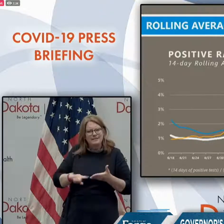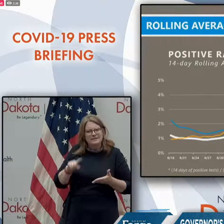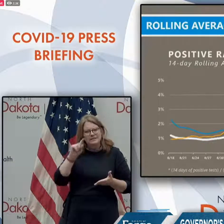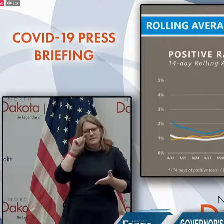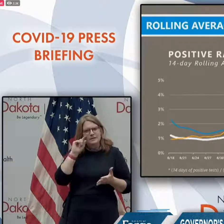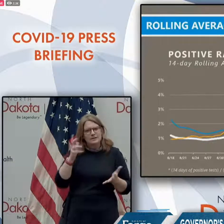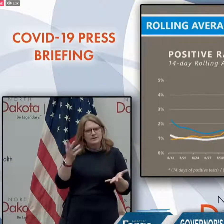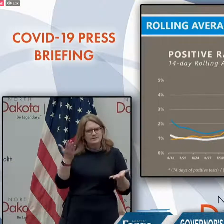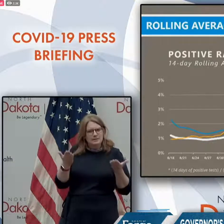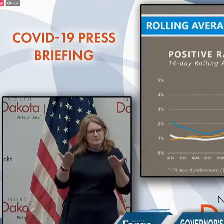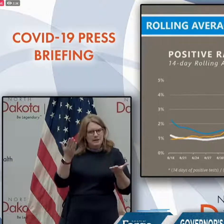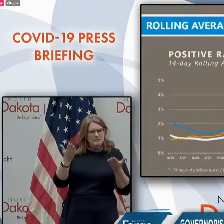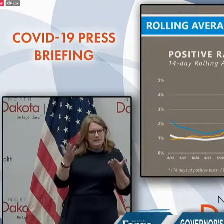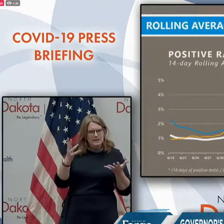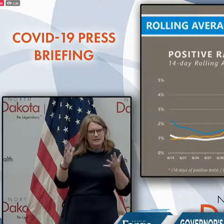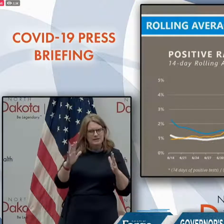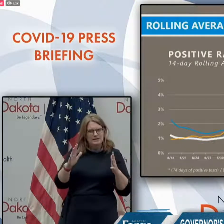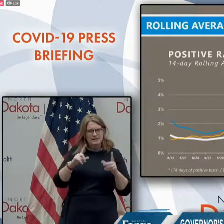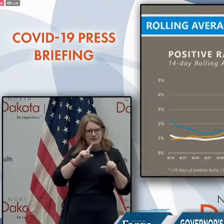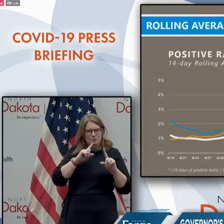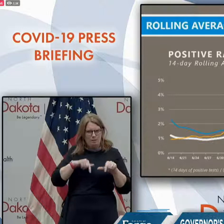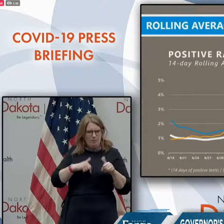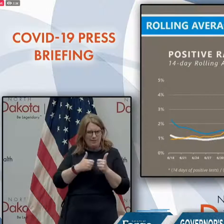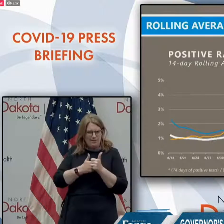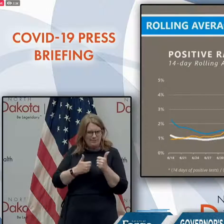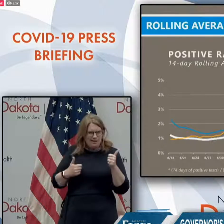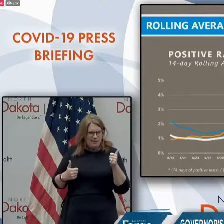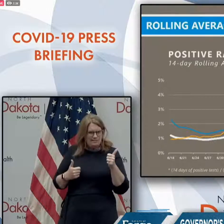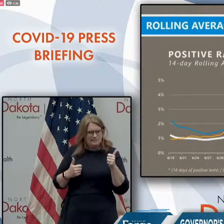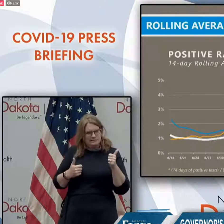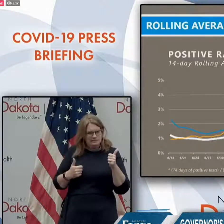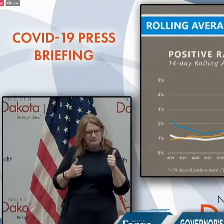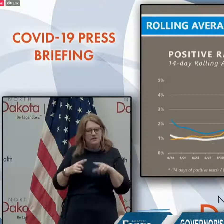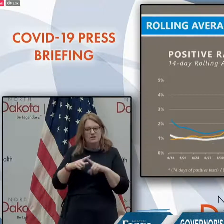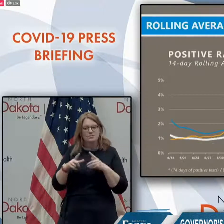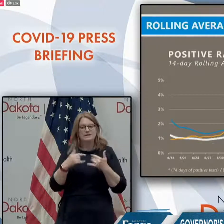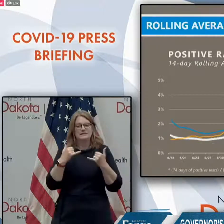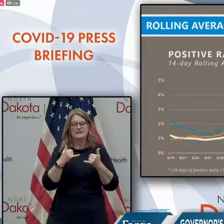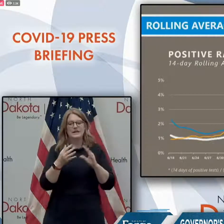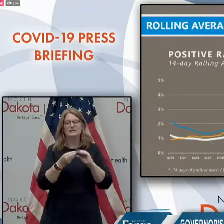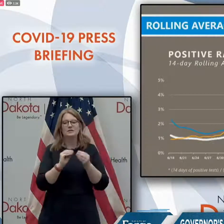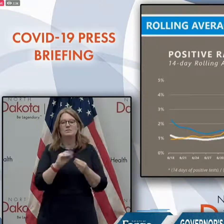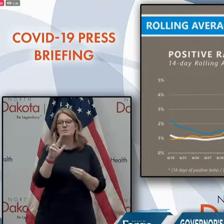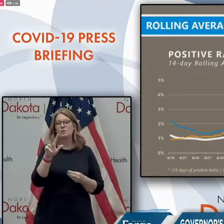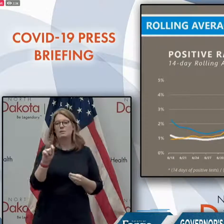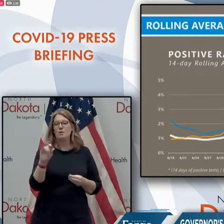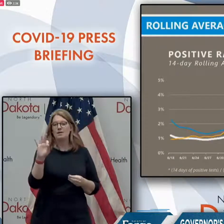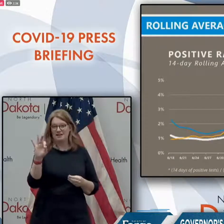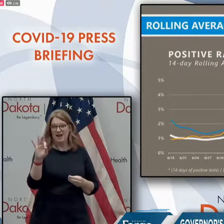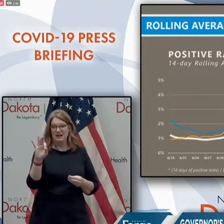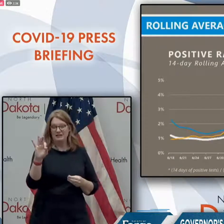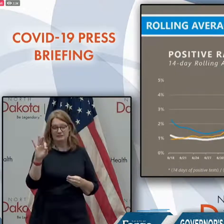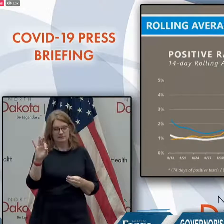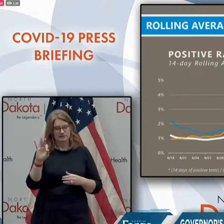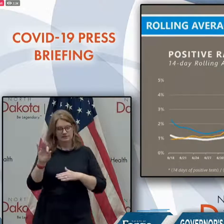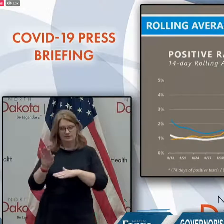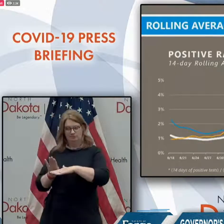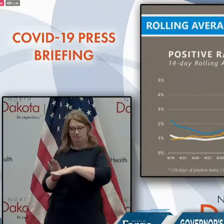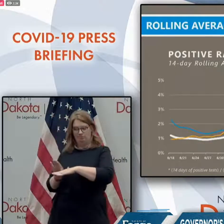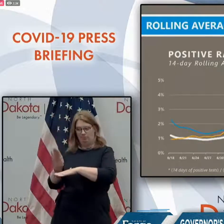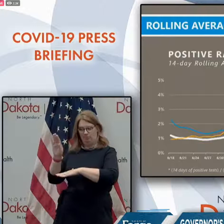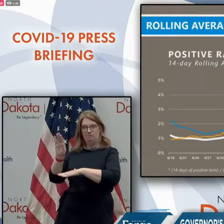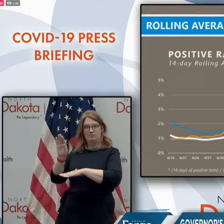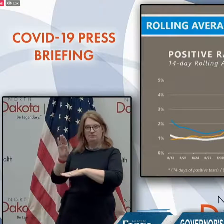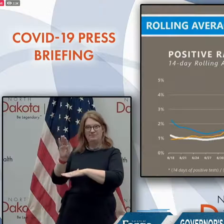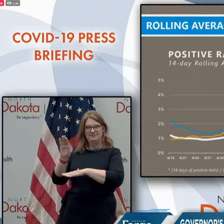on here. There may be a bit of a reporting lag in there, but today's number, 3.9, also above our trend line of the